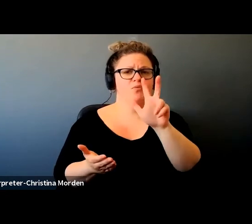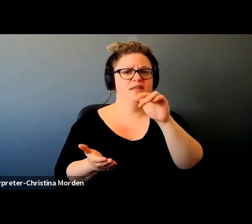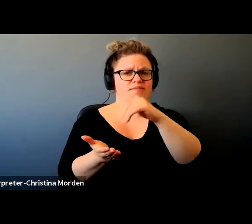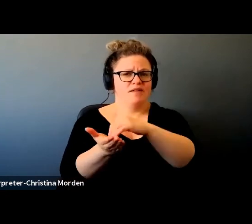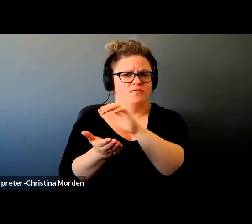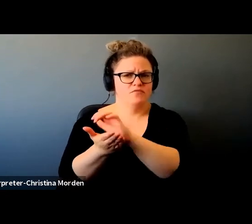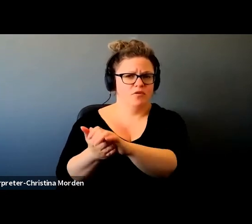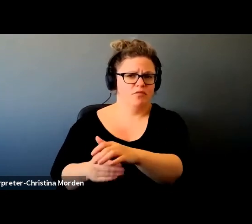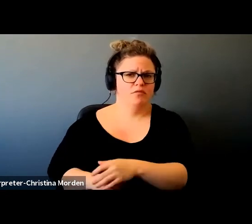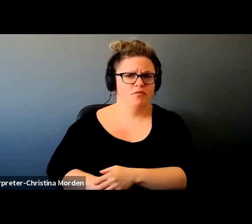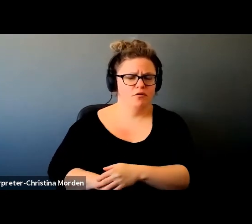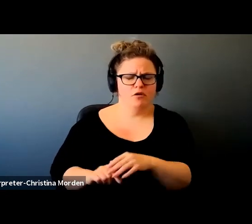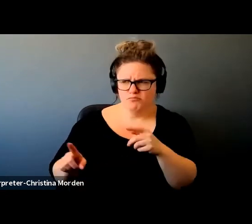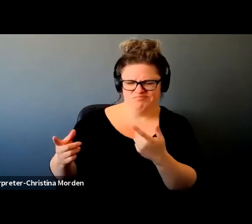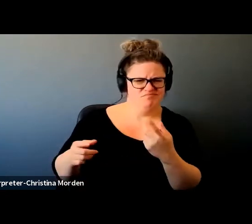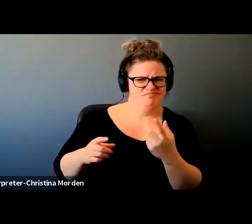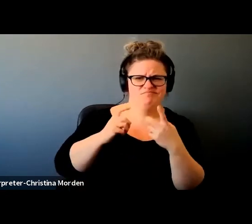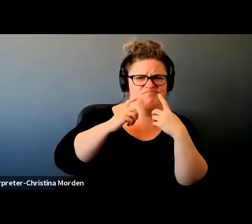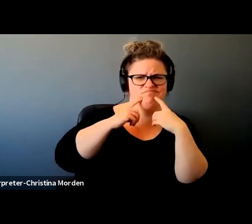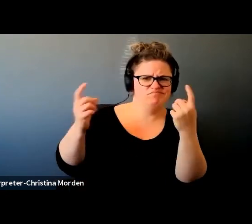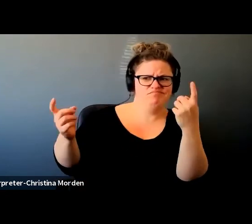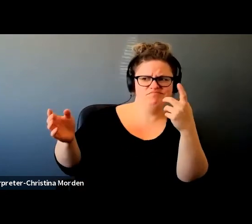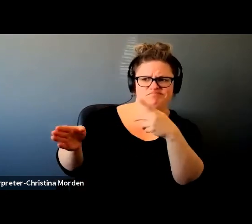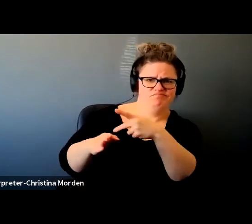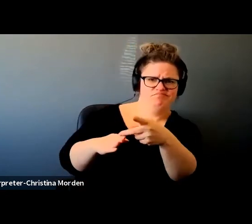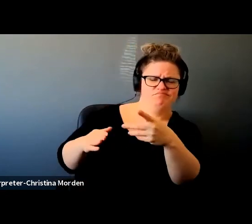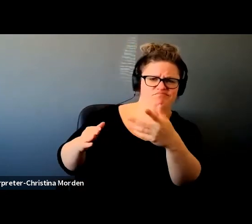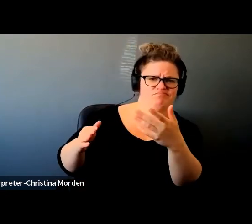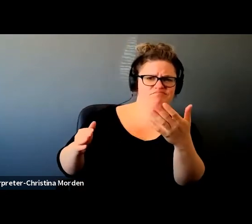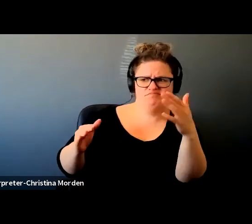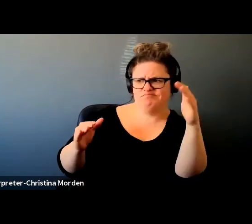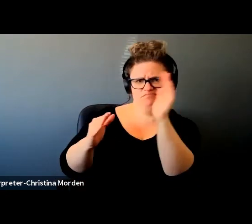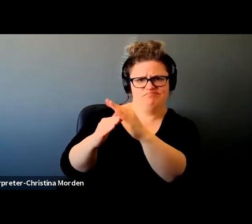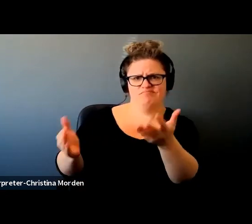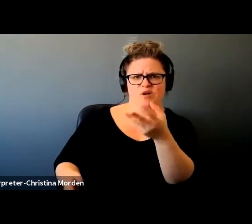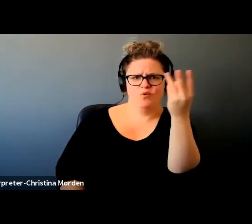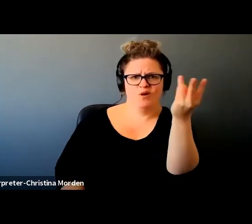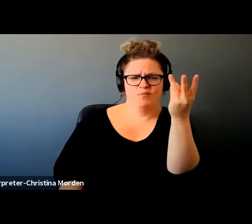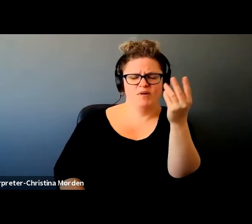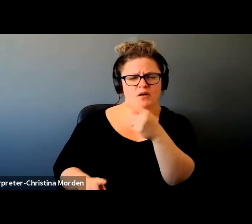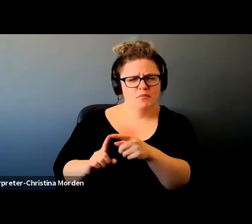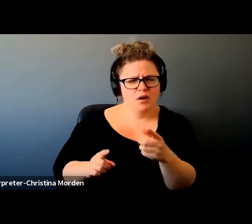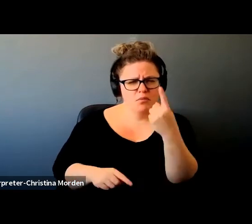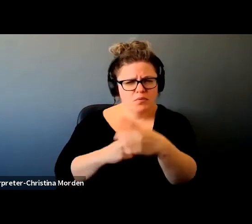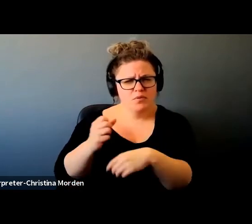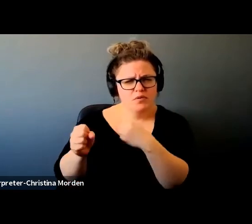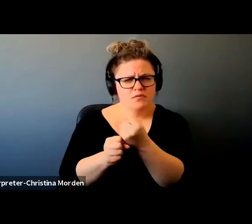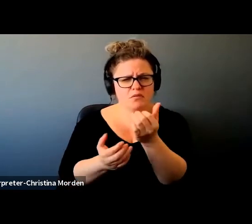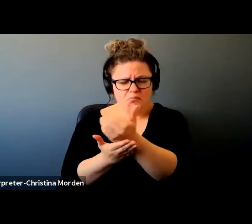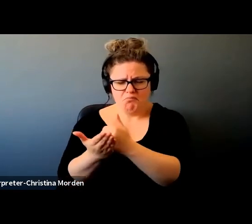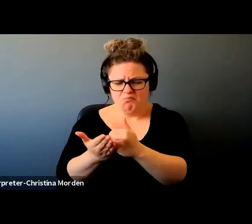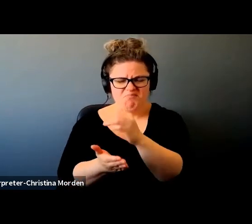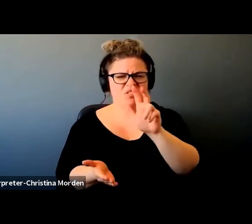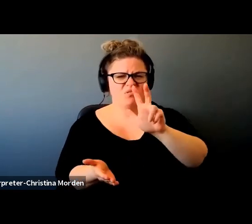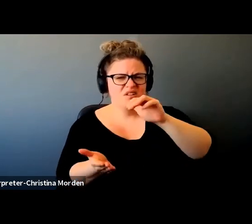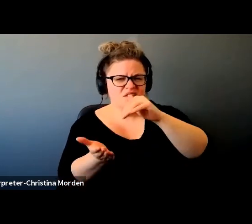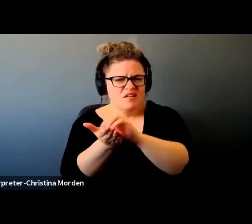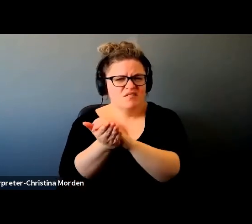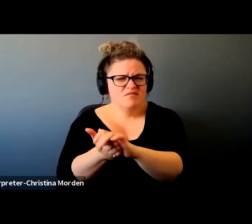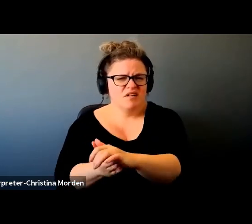fees. And this is someone who has like reached the pinnacle of success in her chosen